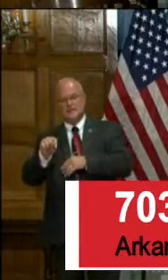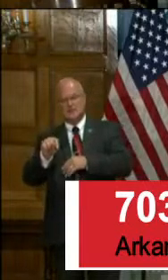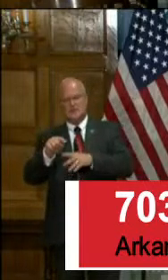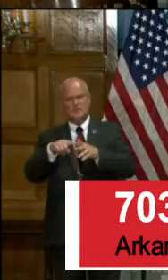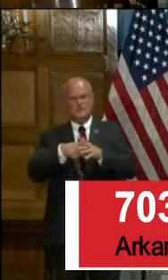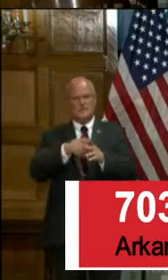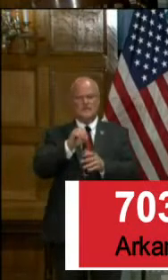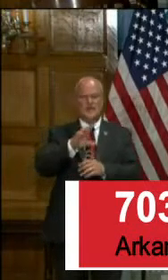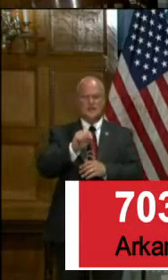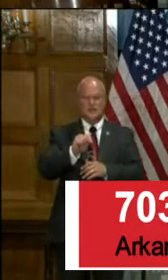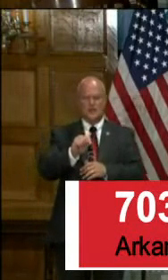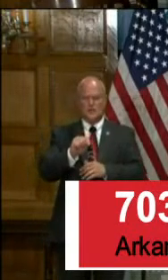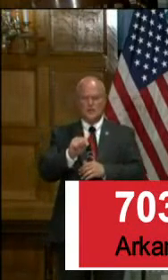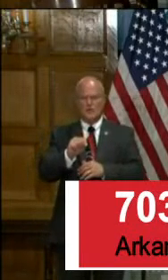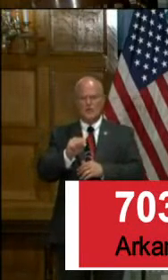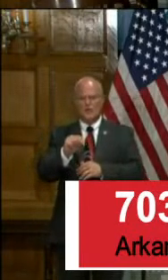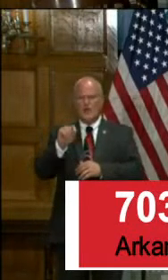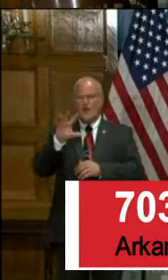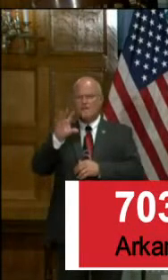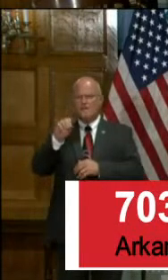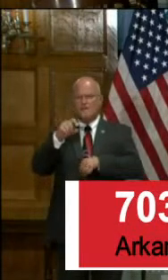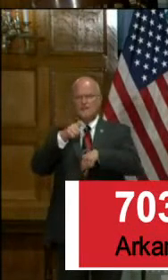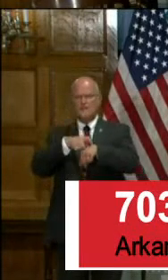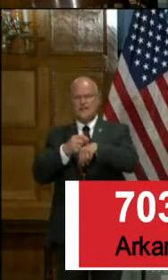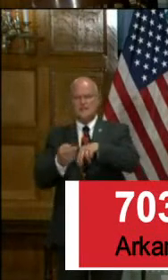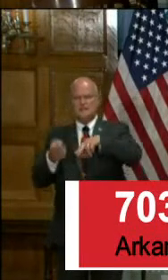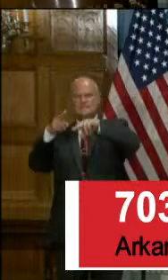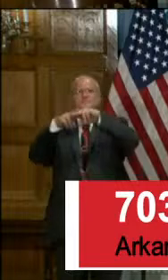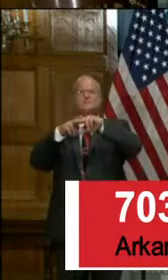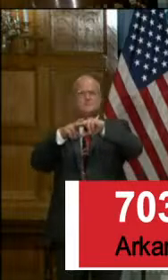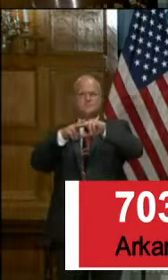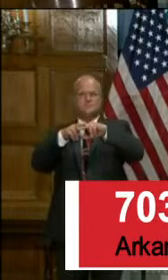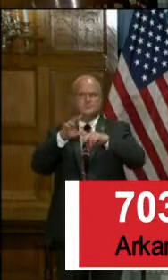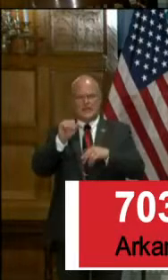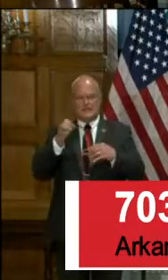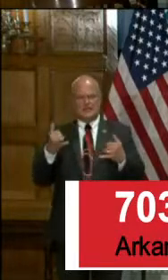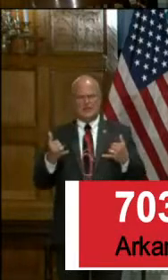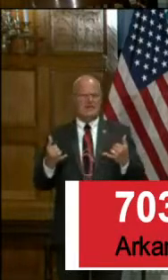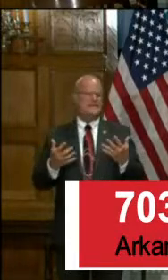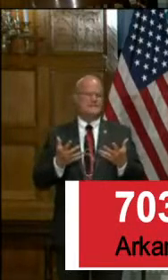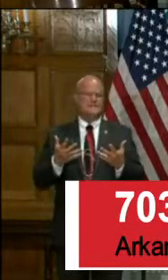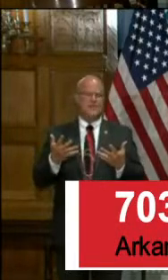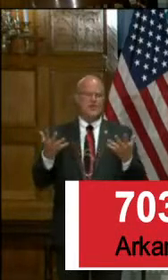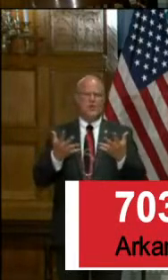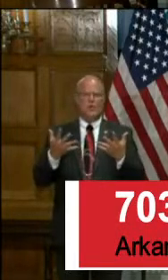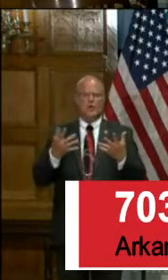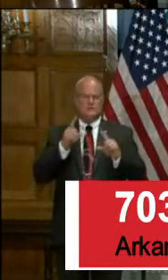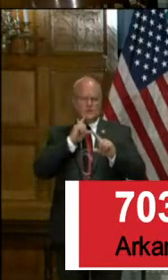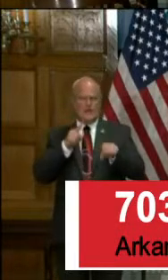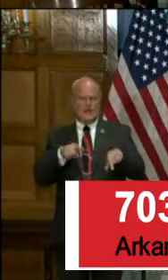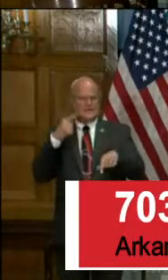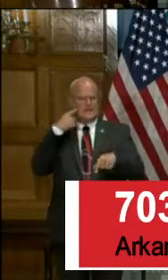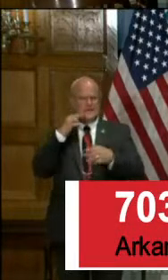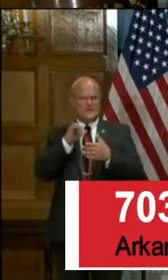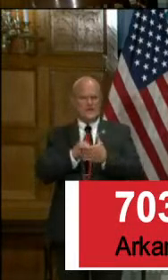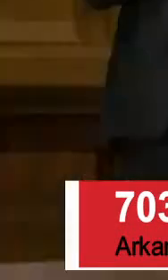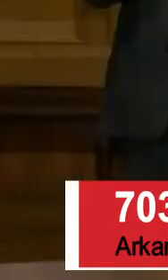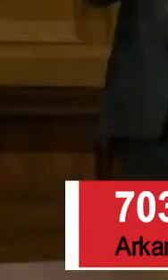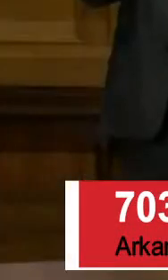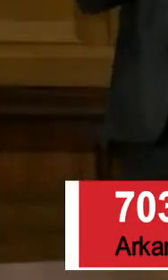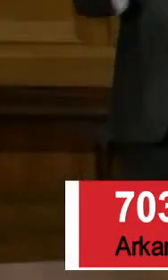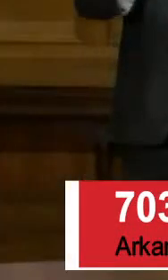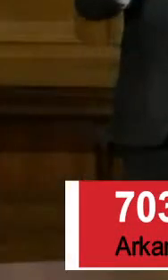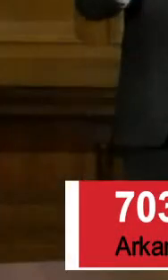times what we're currently sitting at in terms of hospitalizations, cases, all of that. Kind of what's your reaction to hearing that